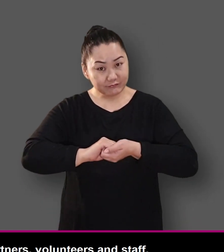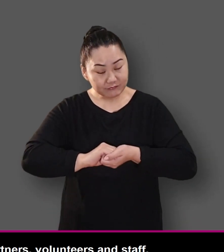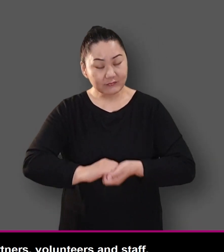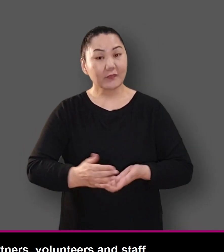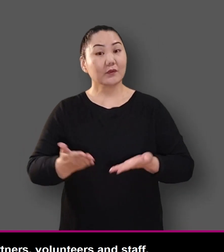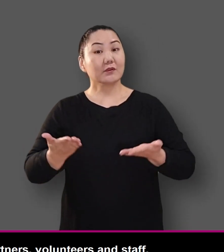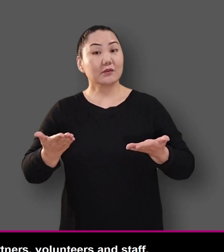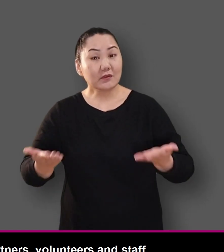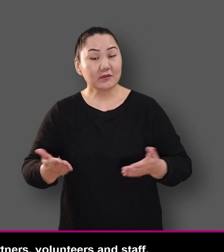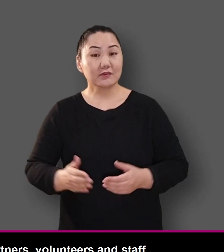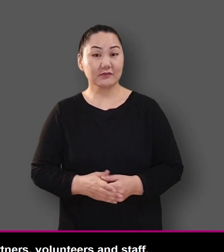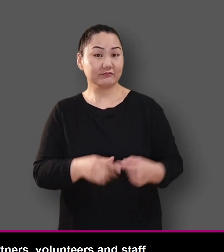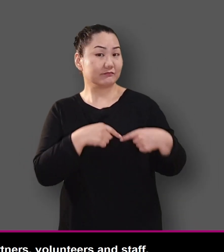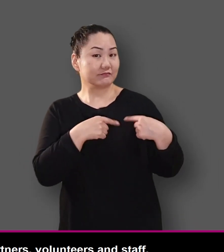volunteers, and staff.